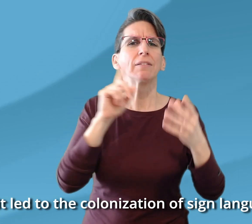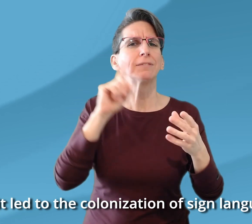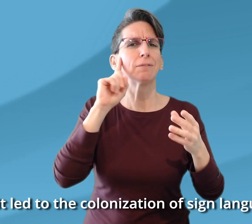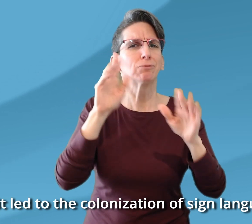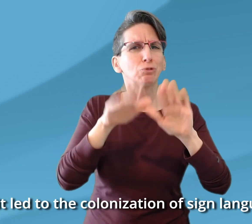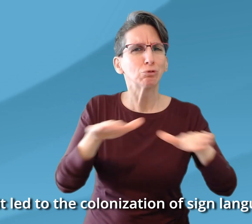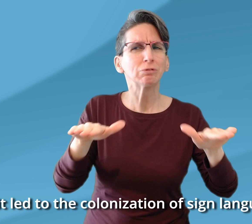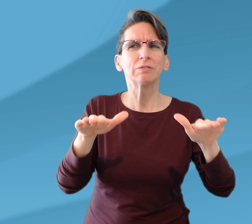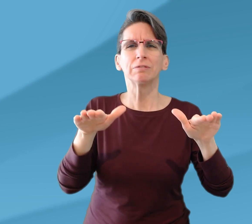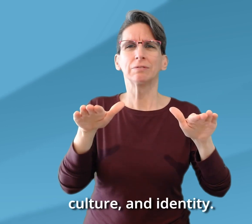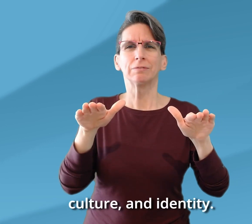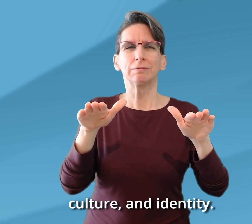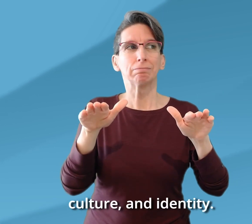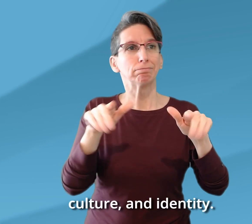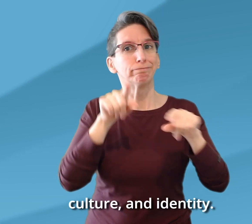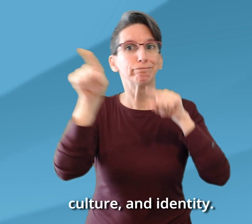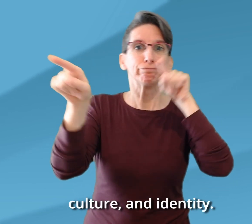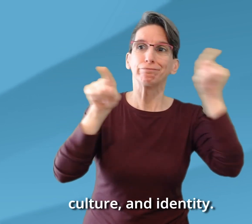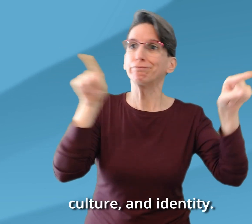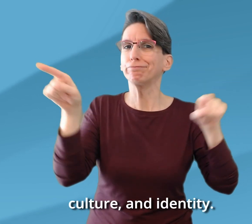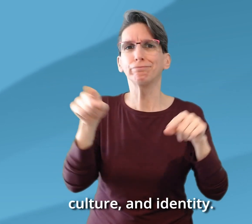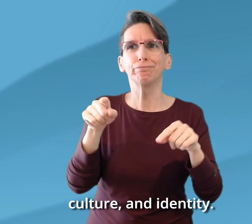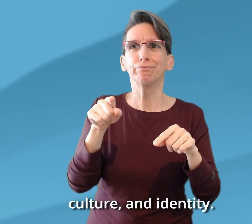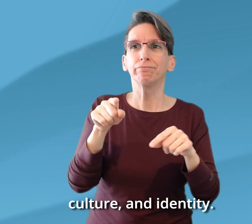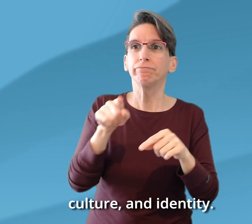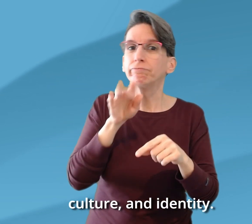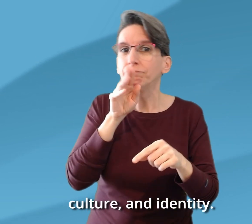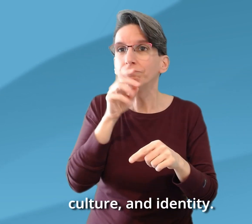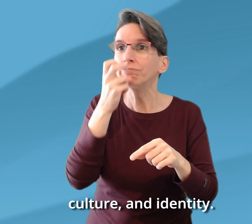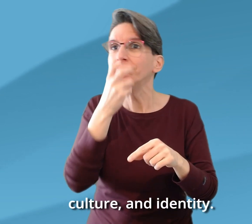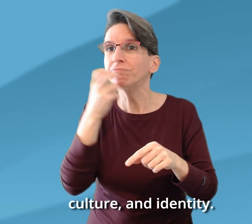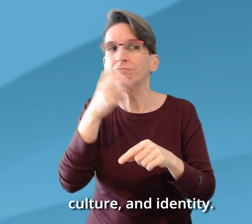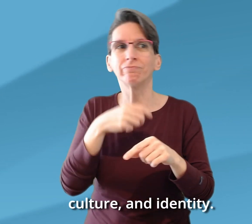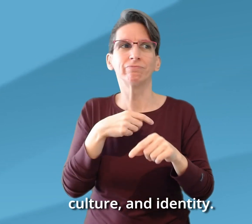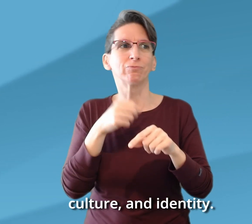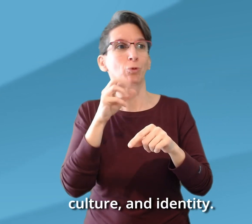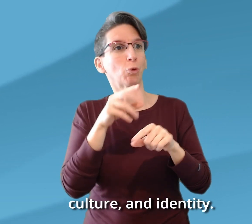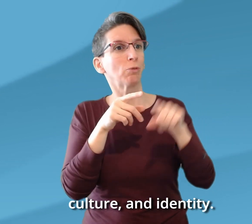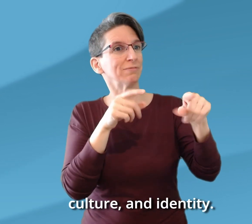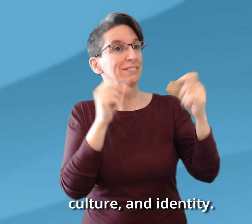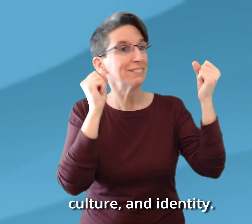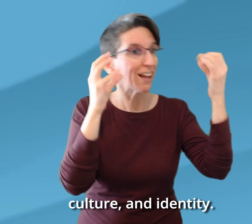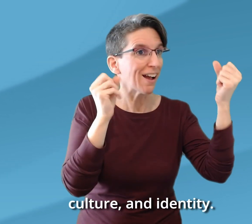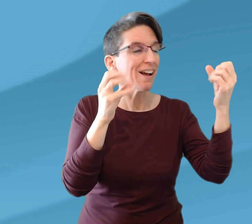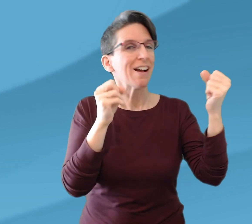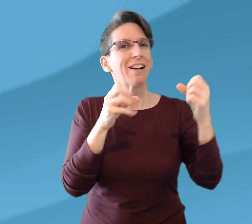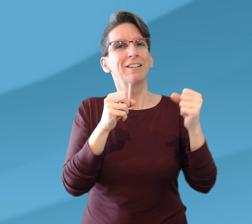It led to the colonization of sign language, culture, and identity.